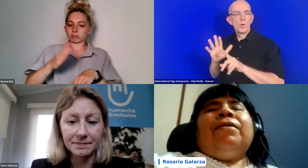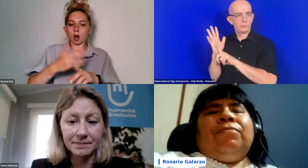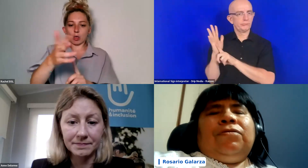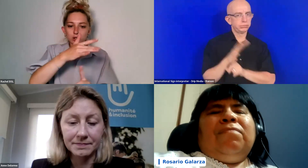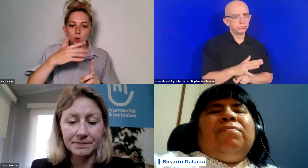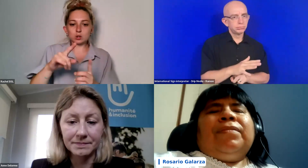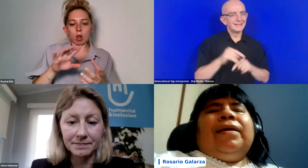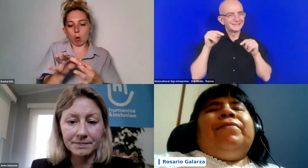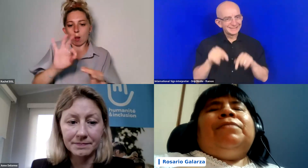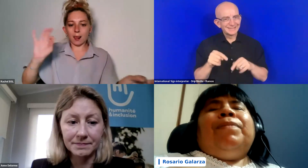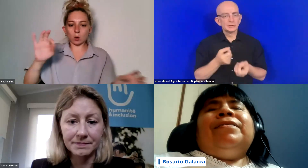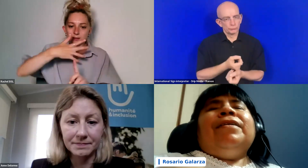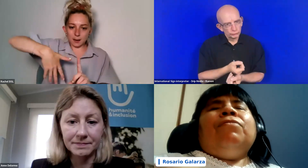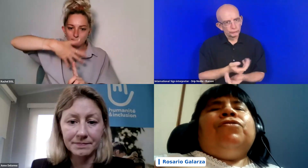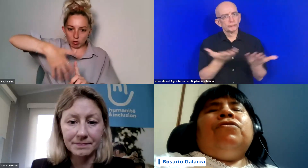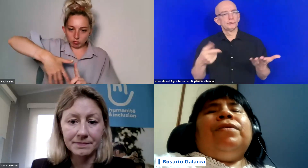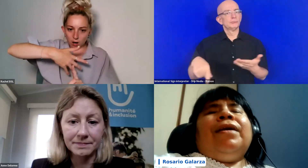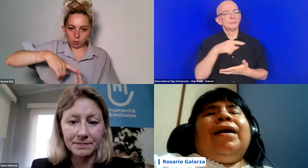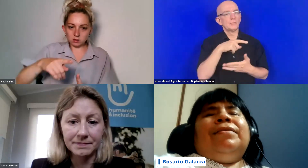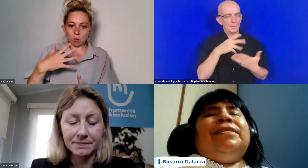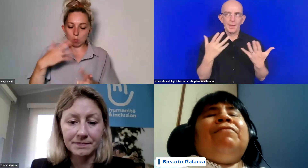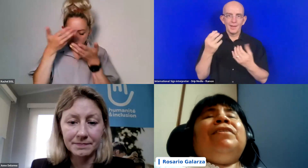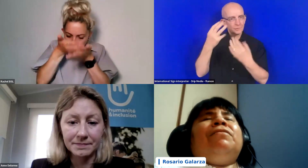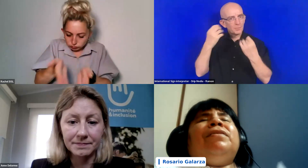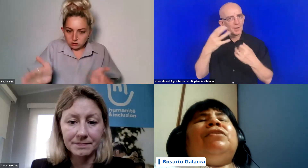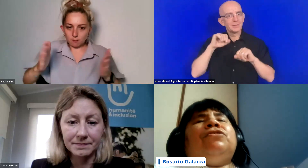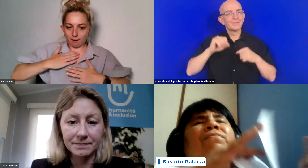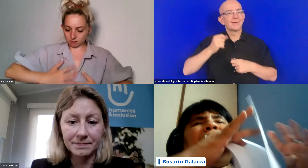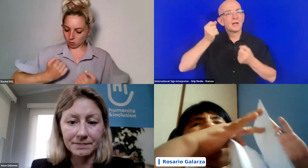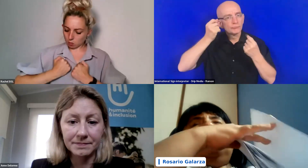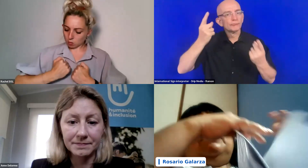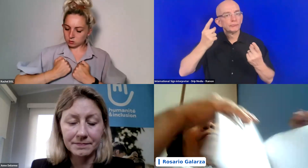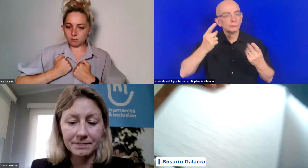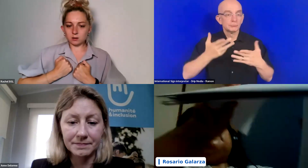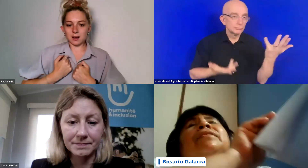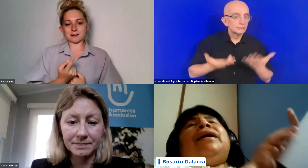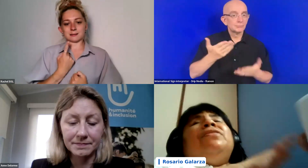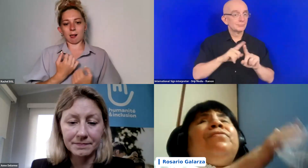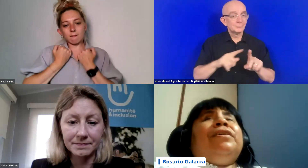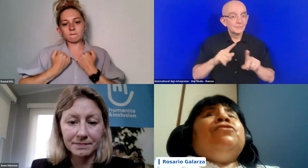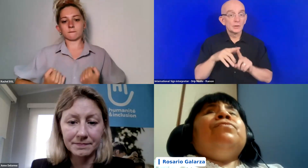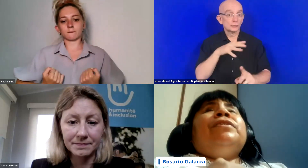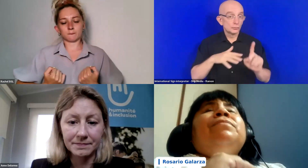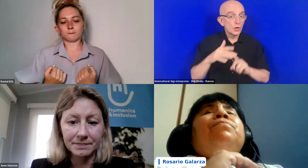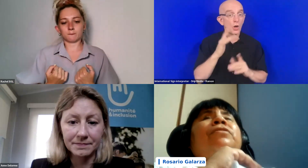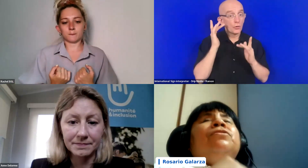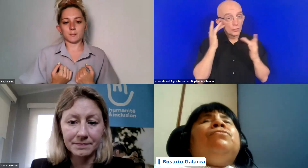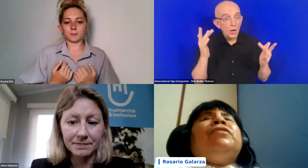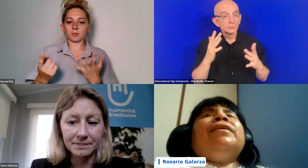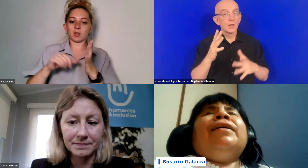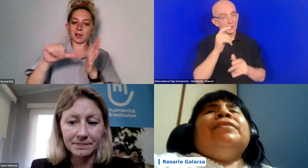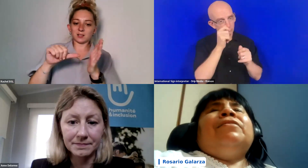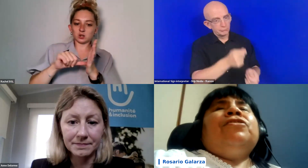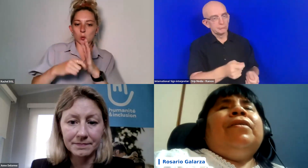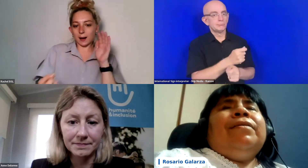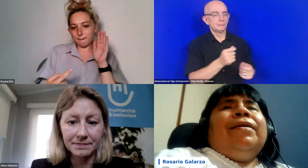linguistic backgrounds, respecting autonomy and self-determination. Another issue which is important to